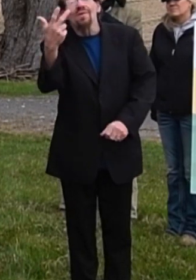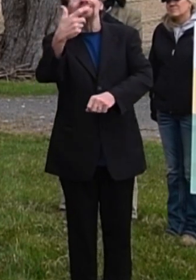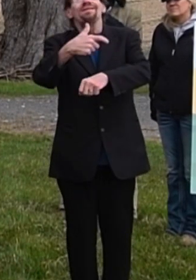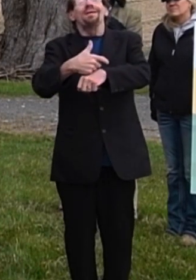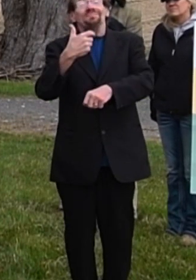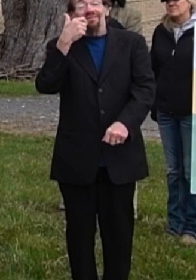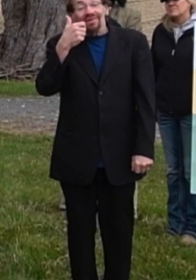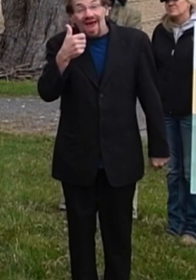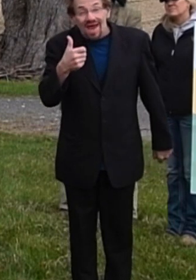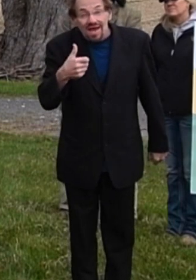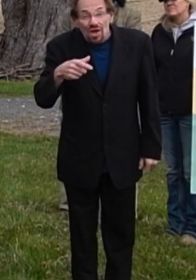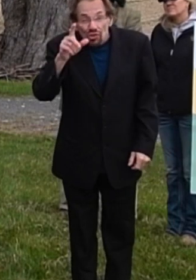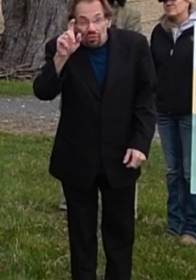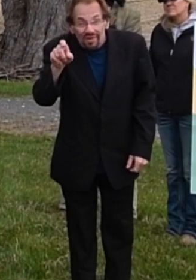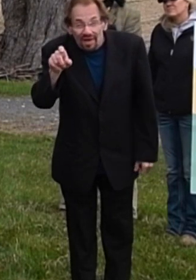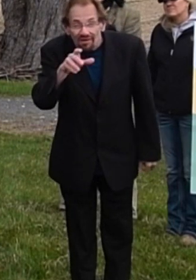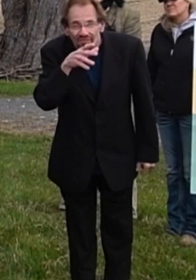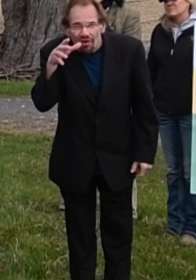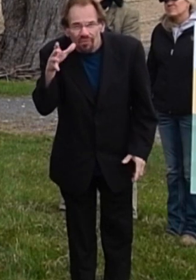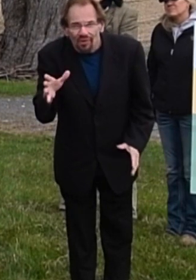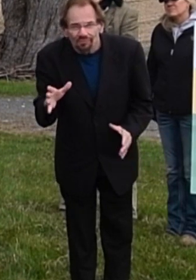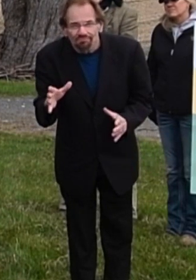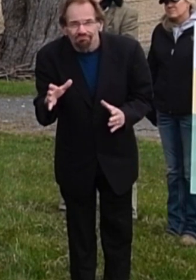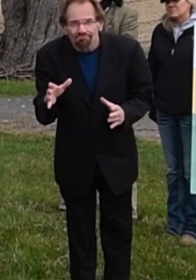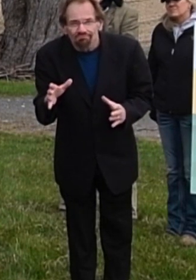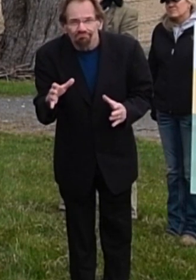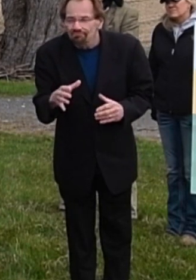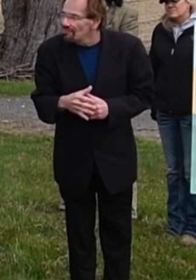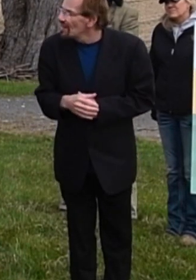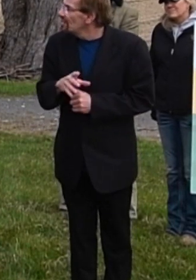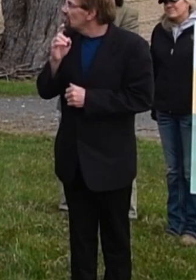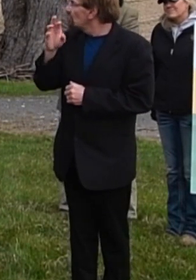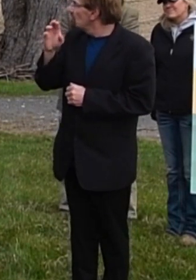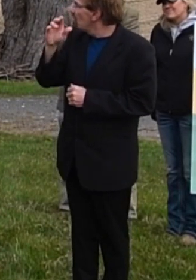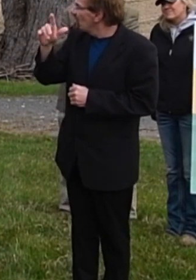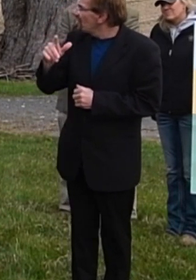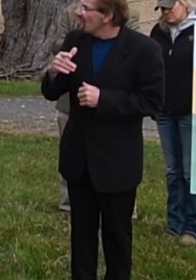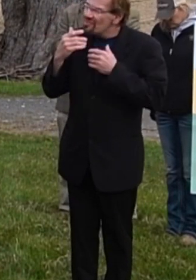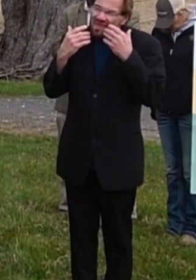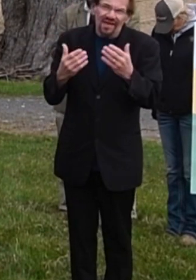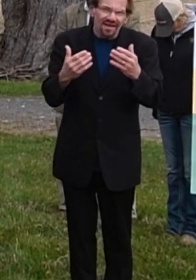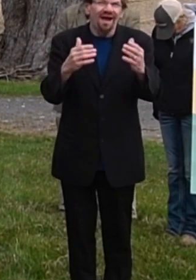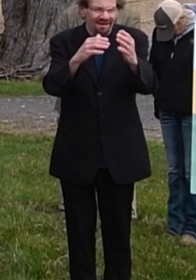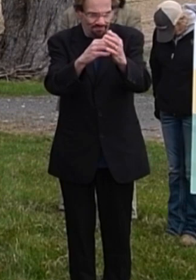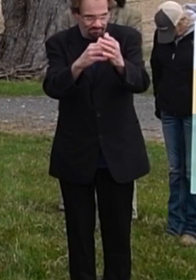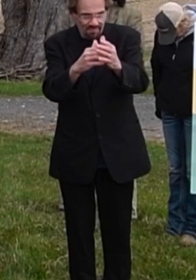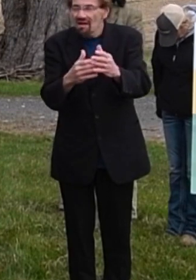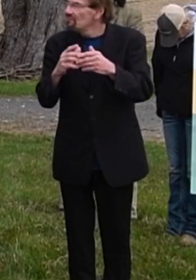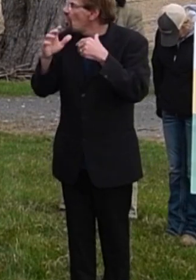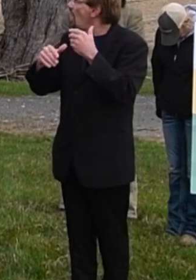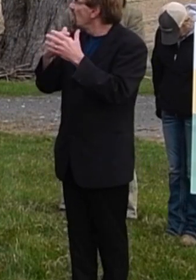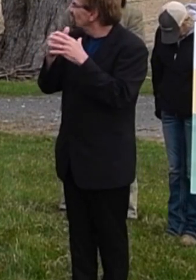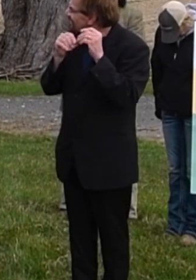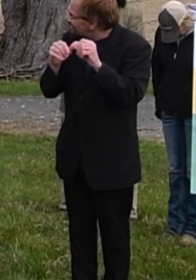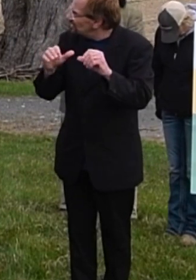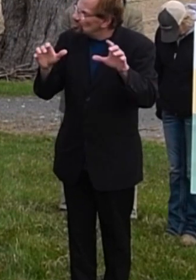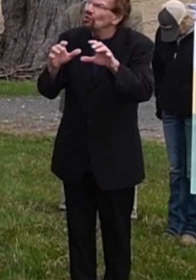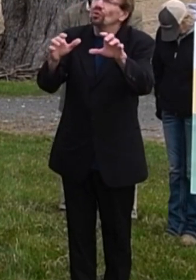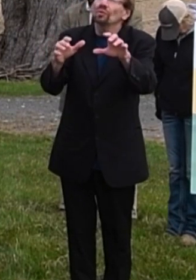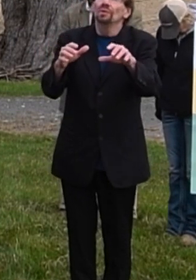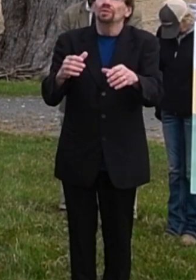day, you will need a farmer. Dr. Ball, thank you again for all you continue to do to